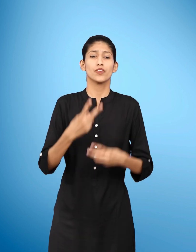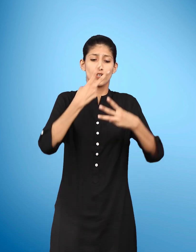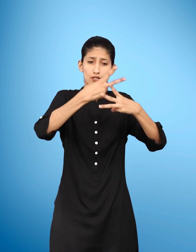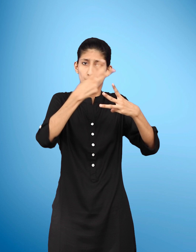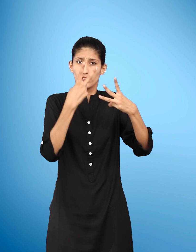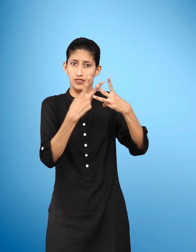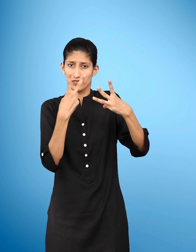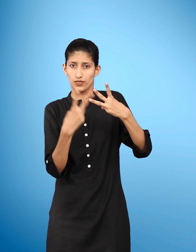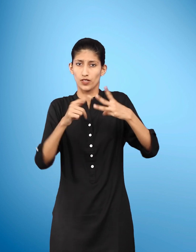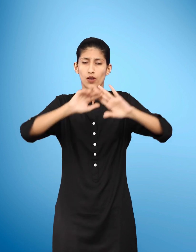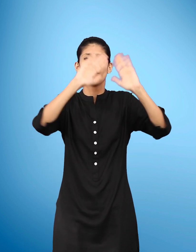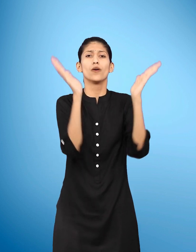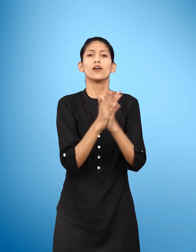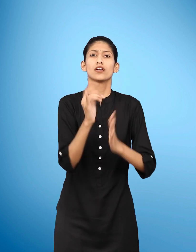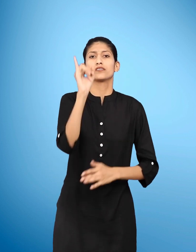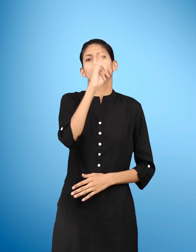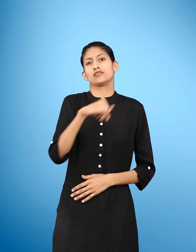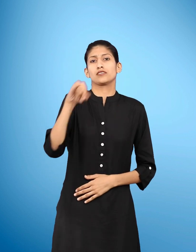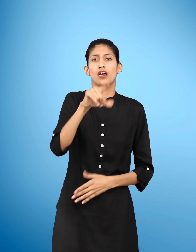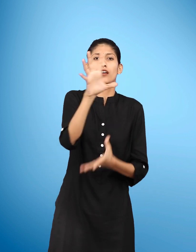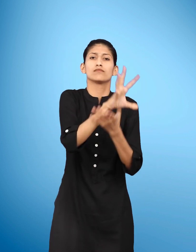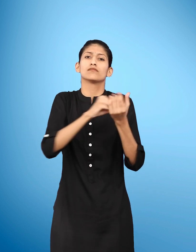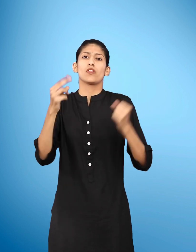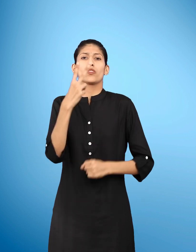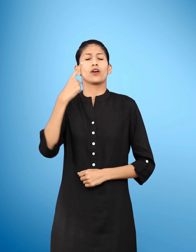Of these 6 cities, two were very important,